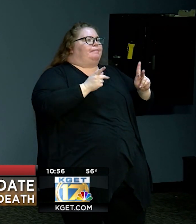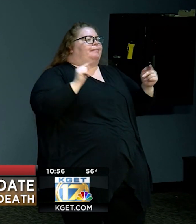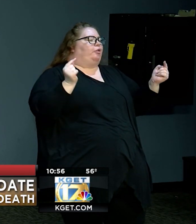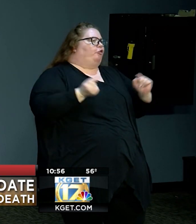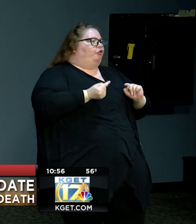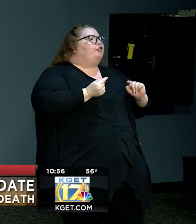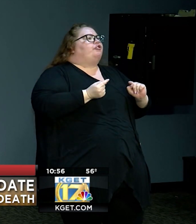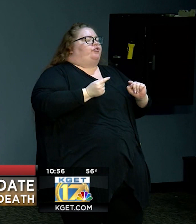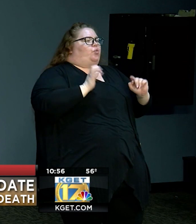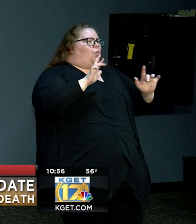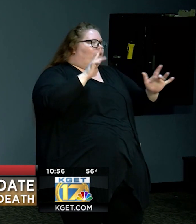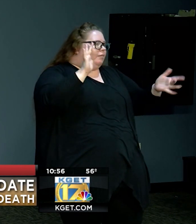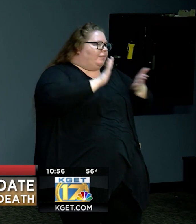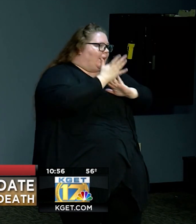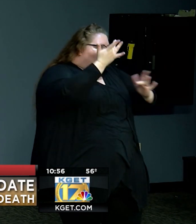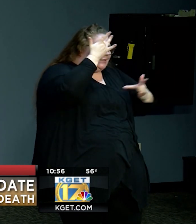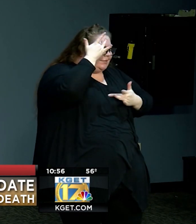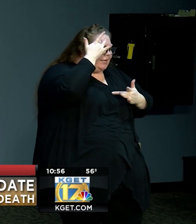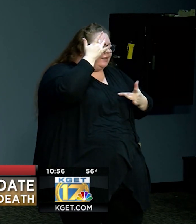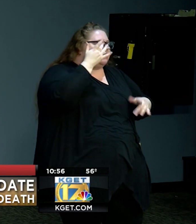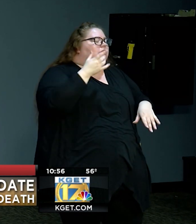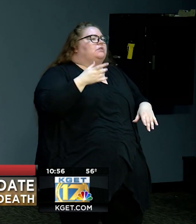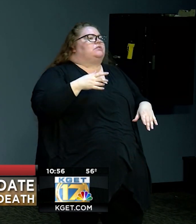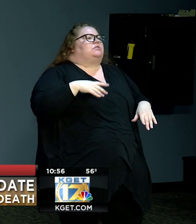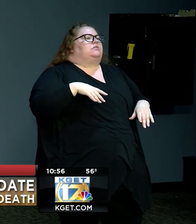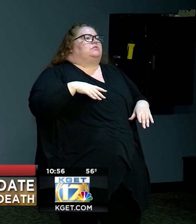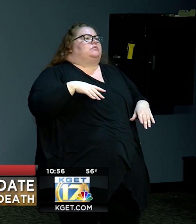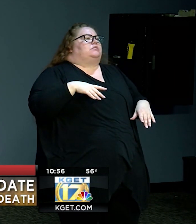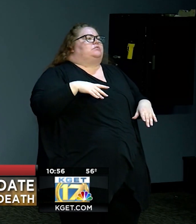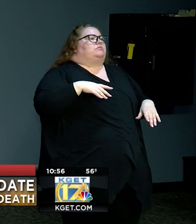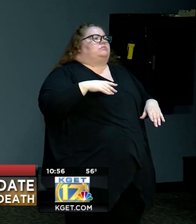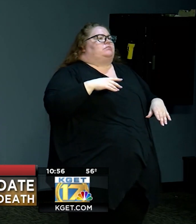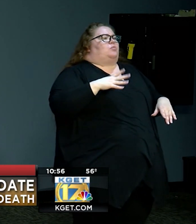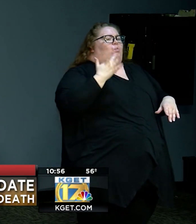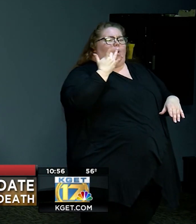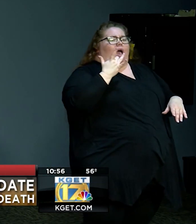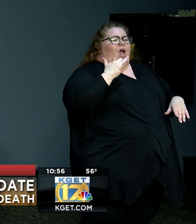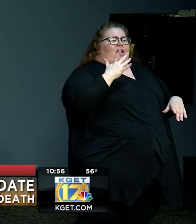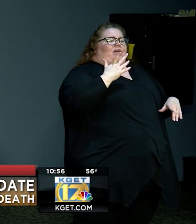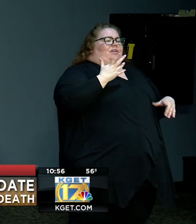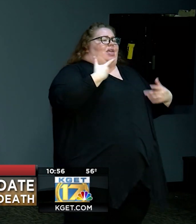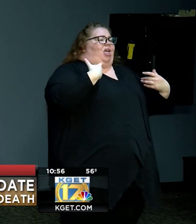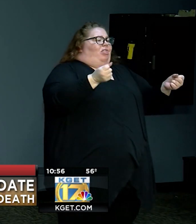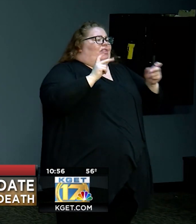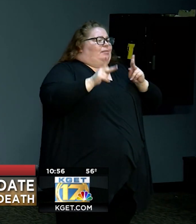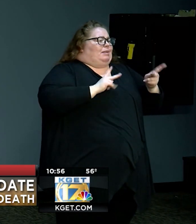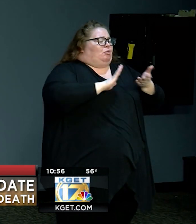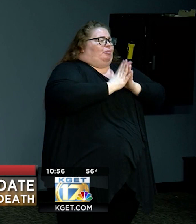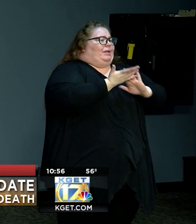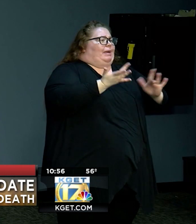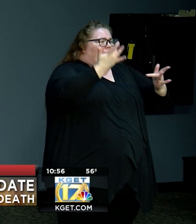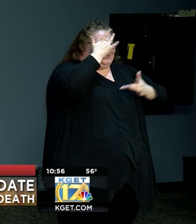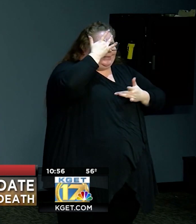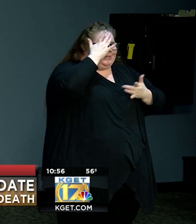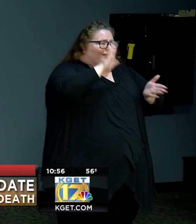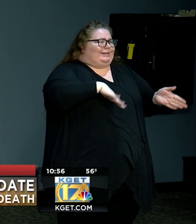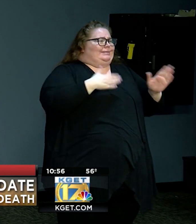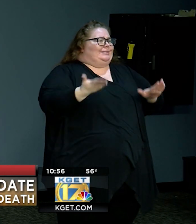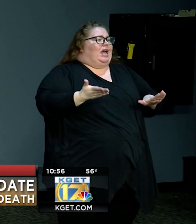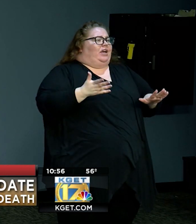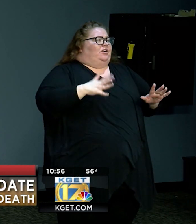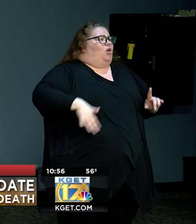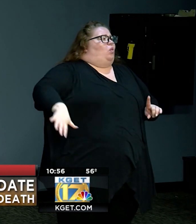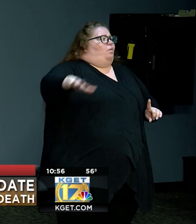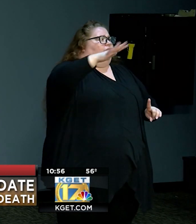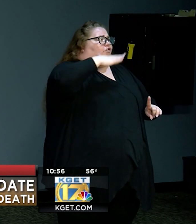It's indiscriminatory. Perfectly healthy people are becoming very, very tragically ill and dying all around us.